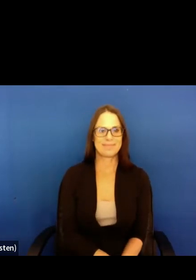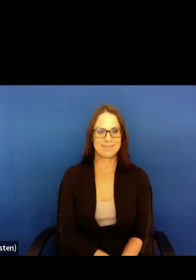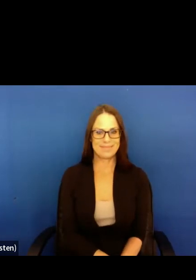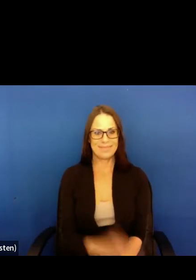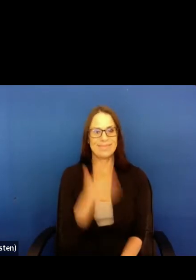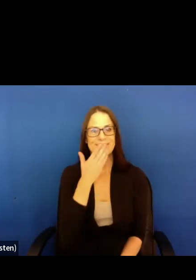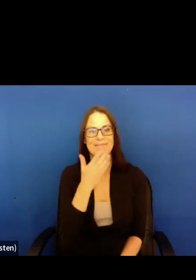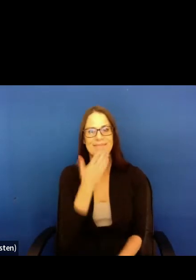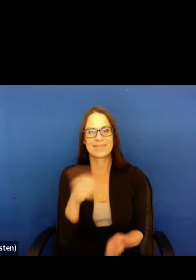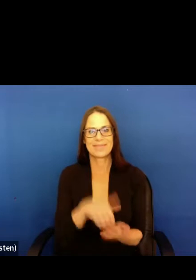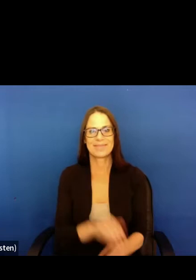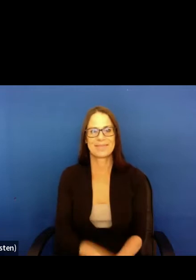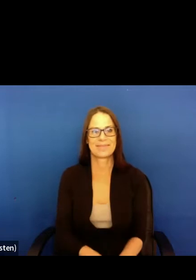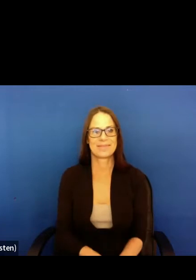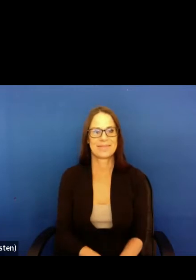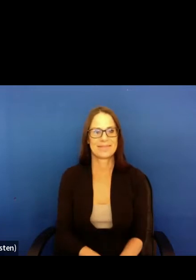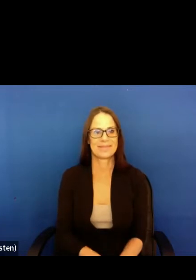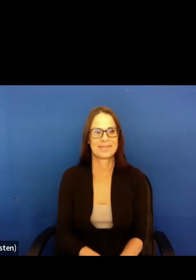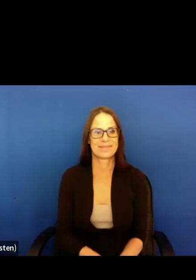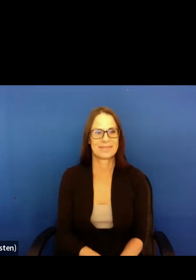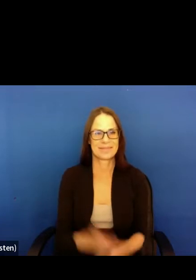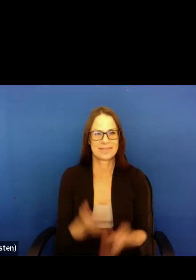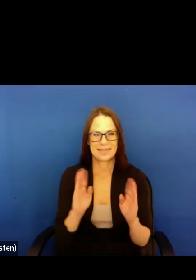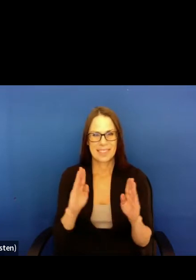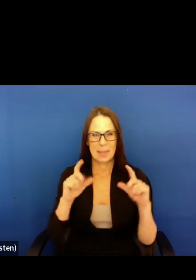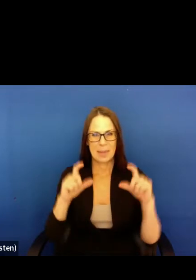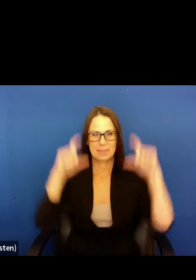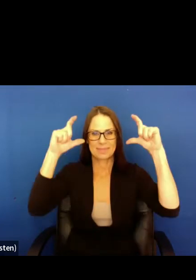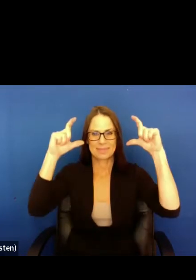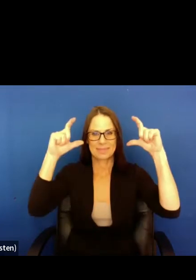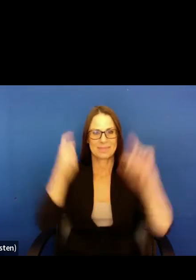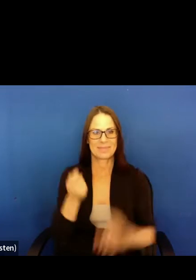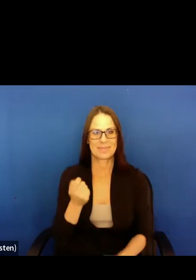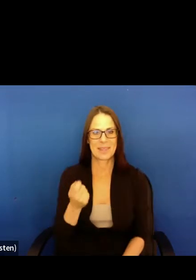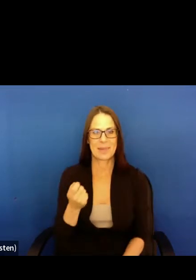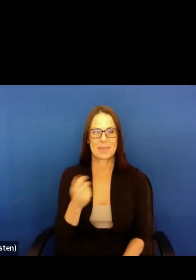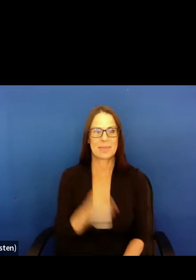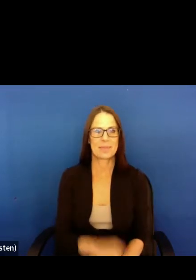Thank you once again. Oh, let me switch the camera so it's just a little, oh, maybe.